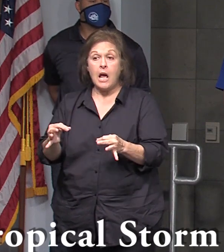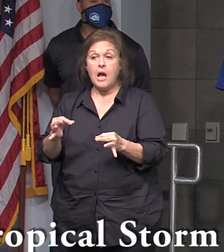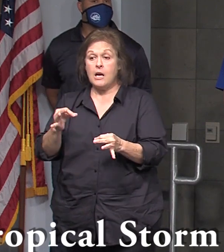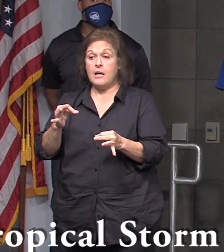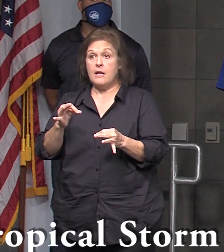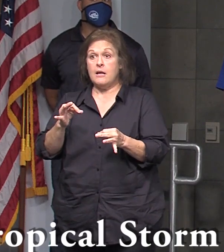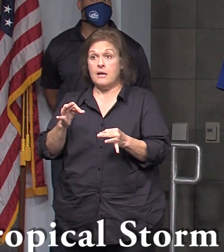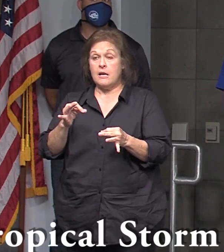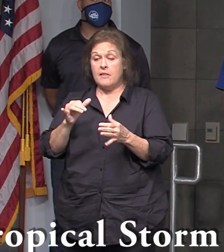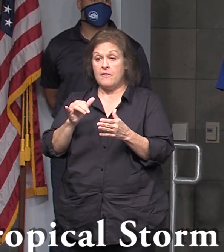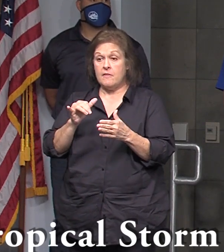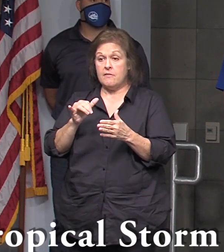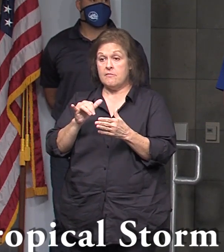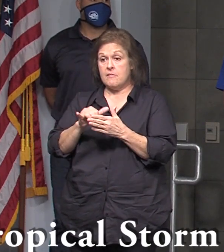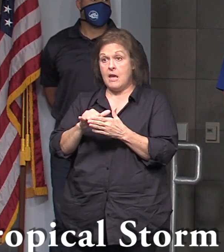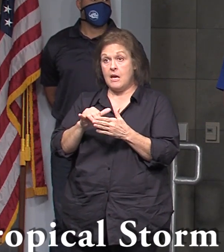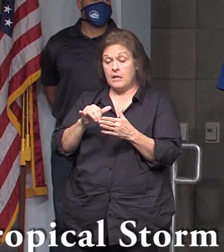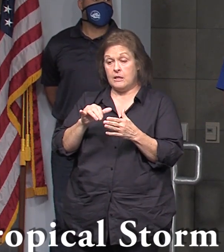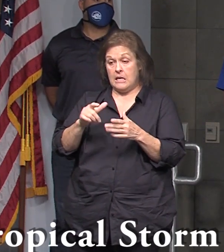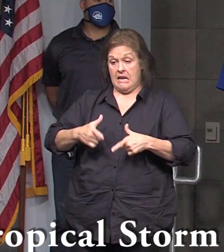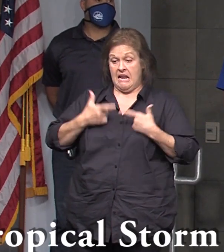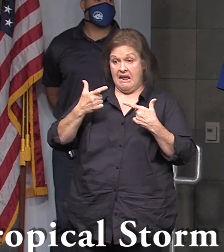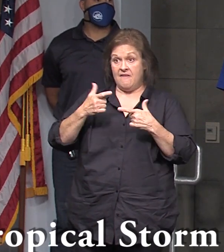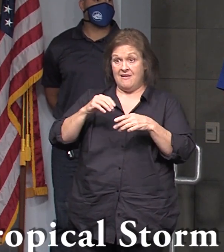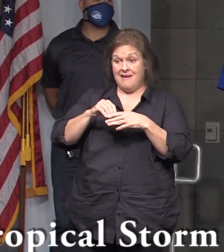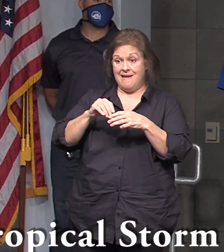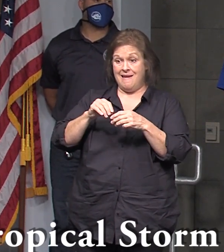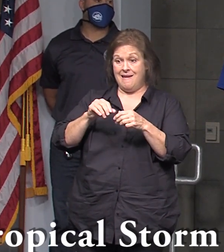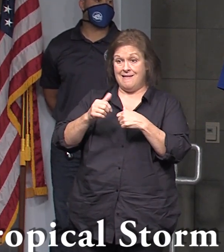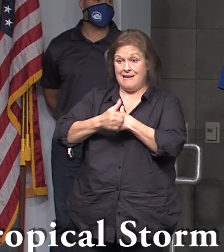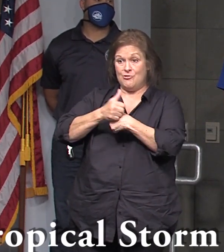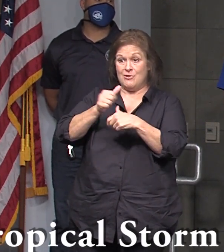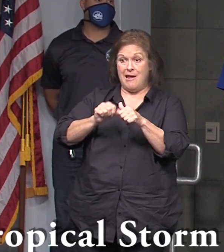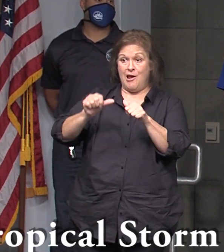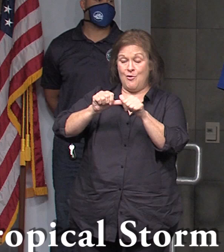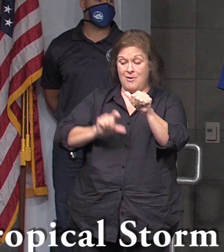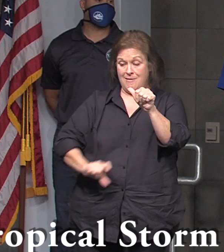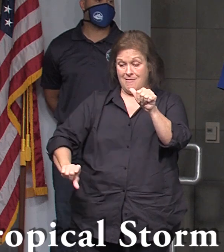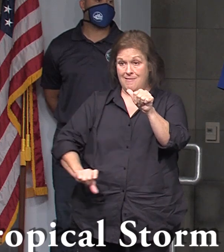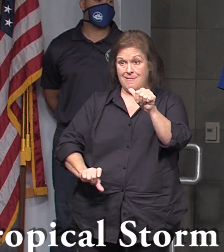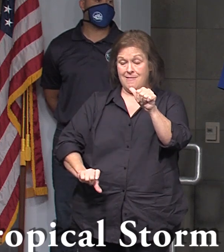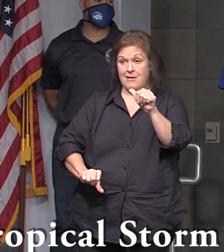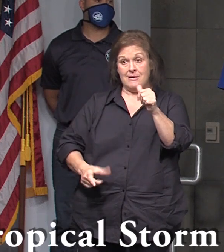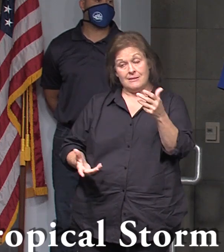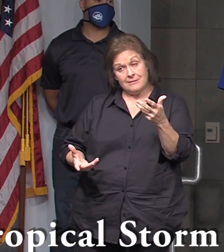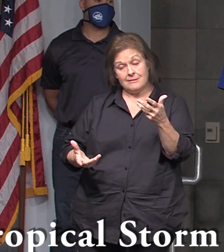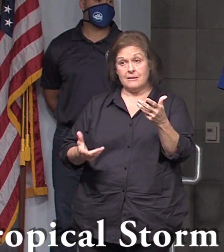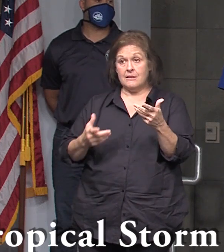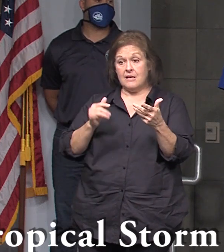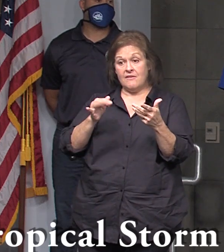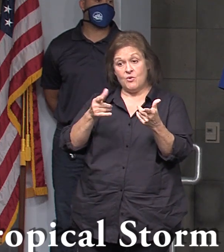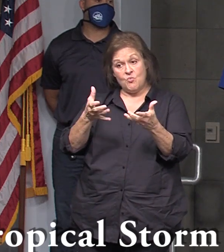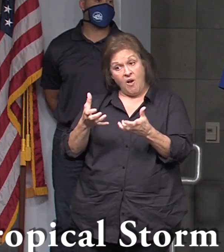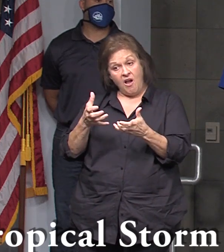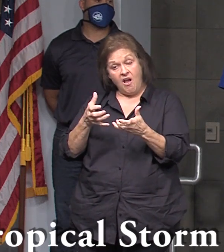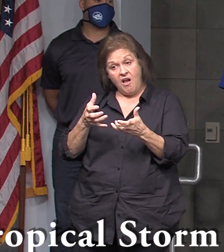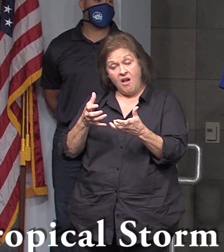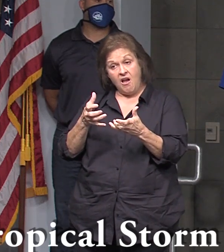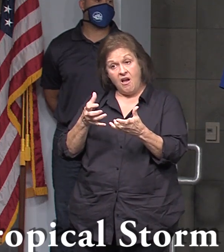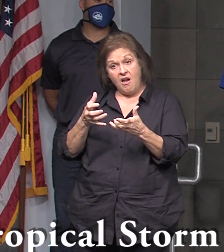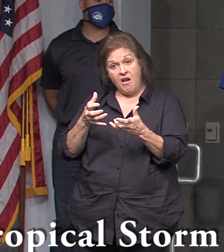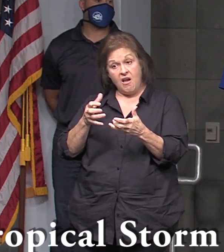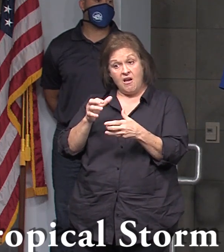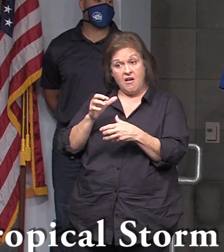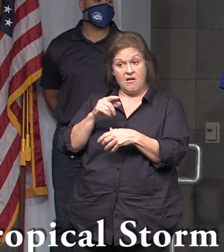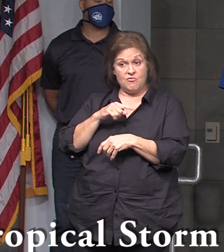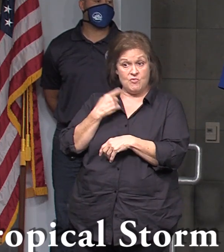those, you know, low-lying southern regions, to take it upon themselves to weigh the risk of staying and, you